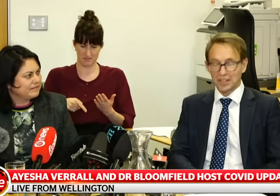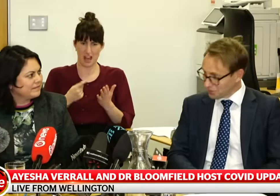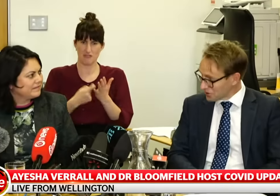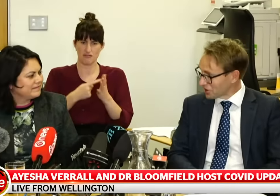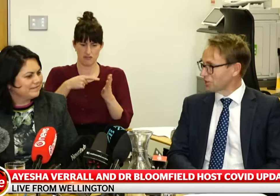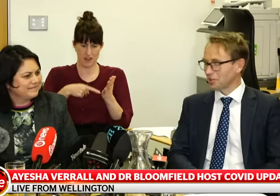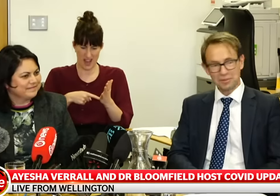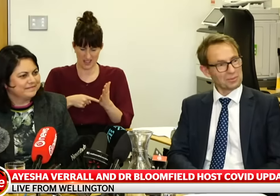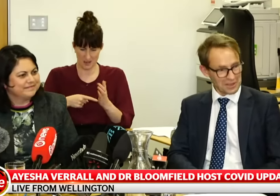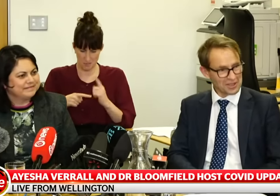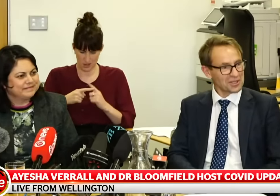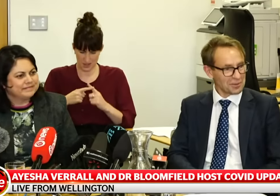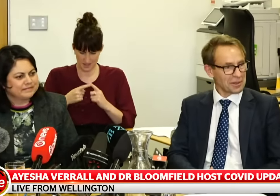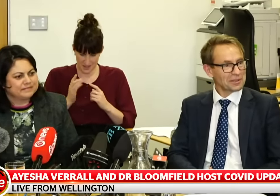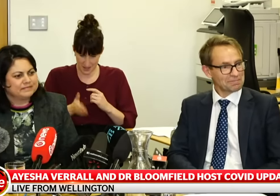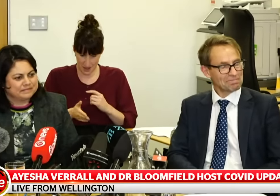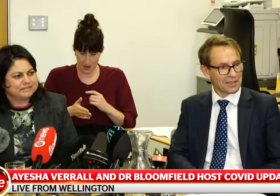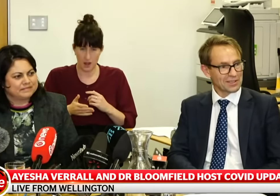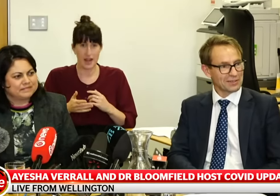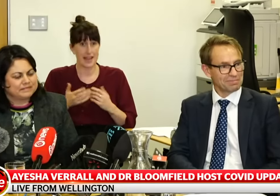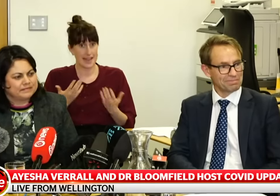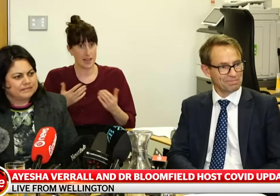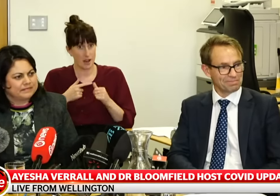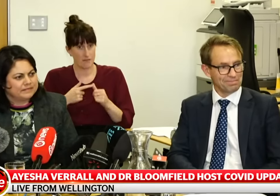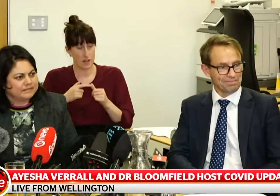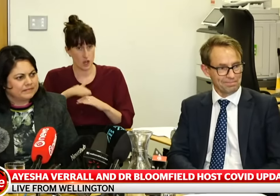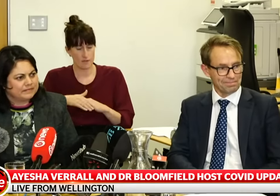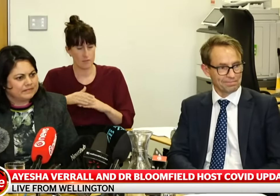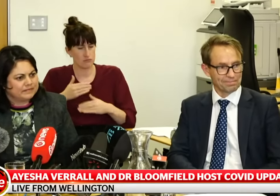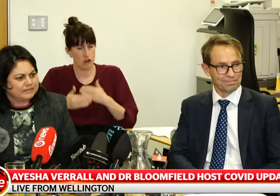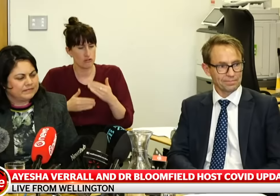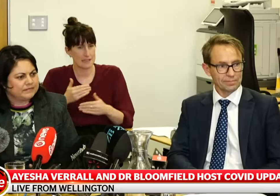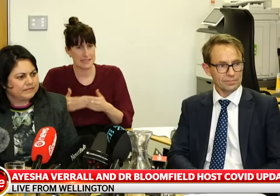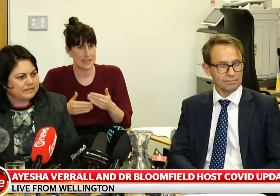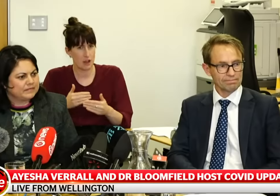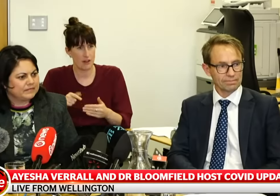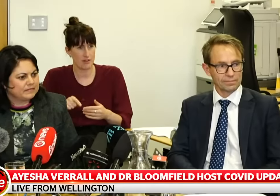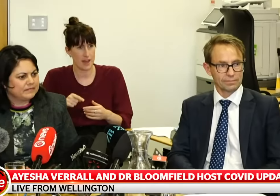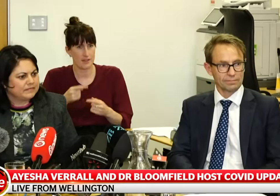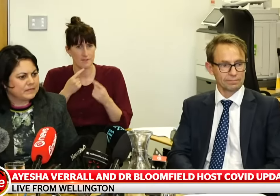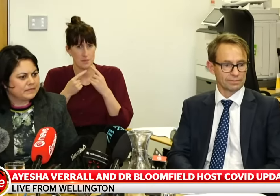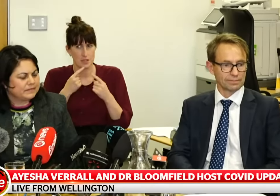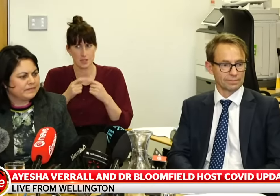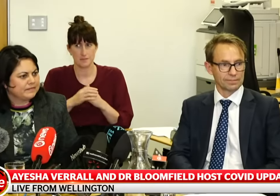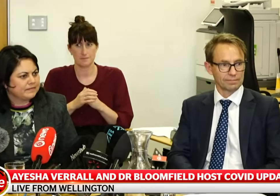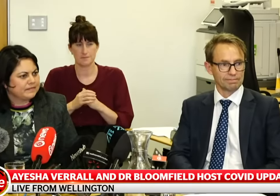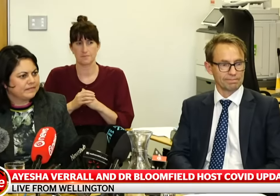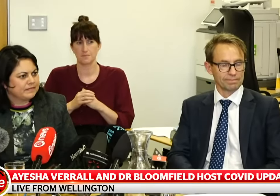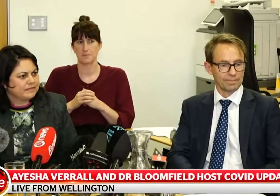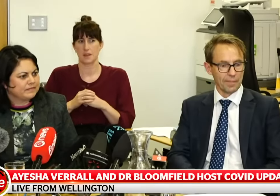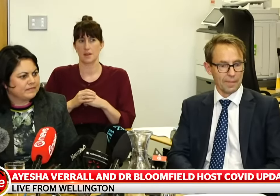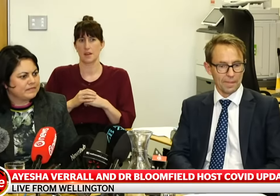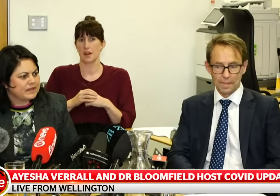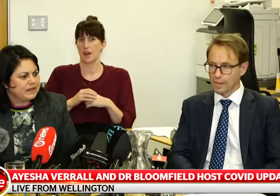it's an active discussion with ministers at the moment. Yes. Do you have a timeline for when that might be finalised and